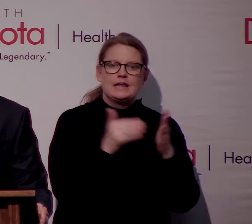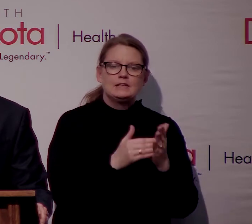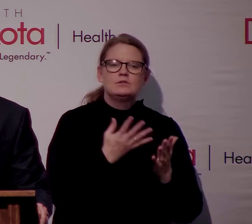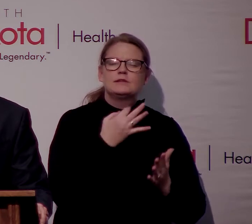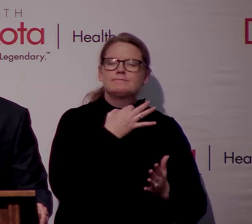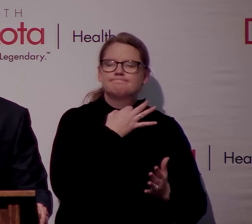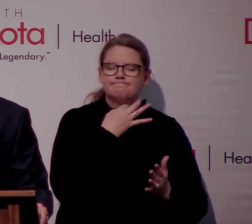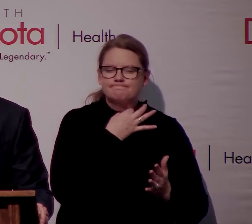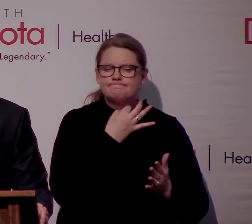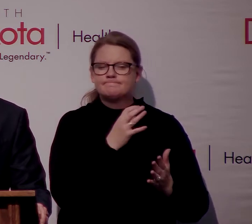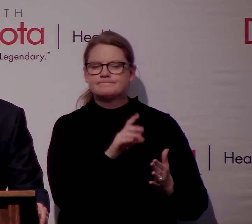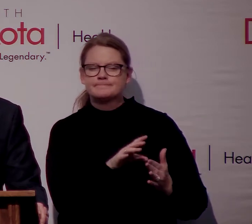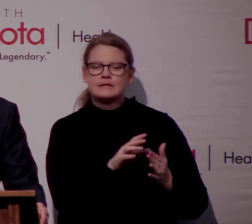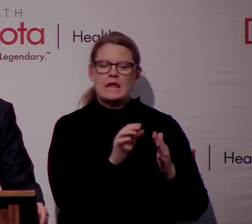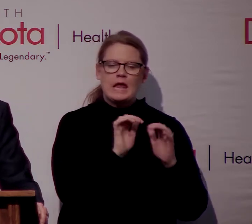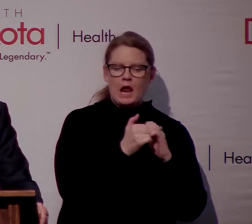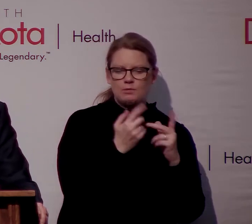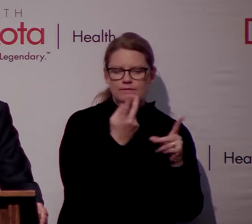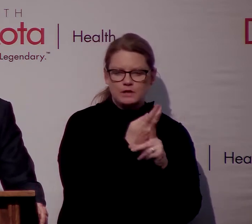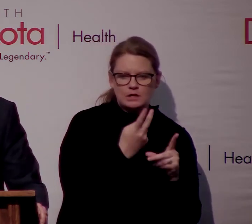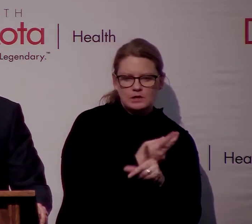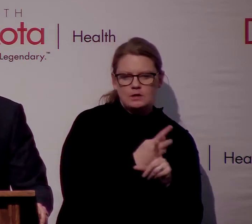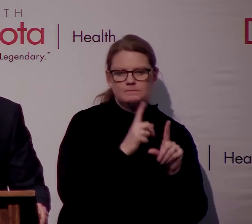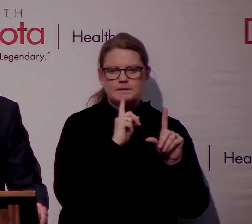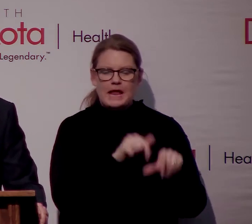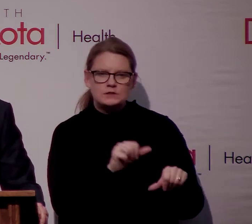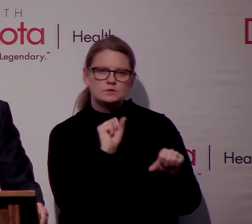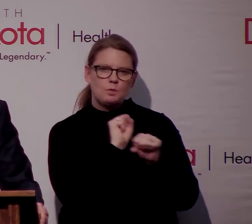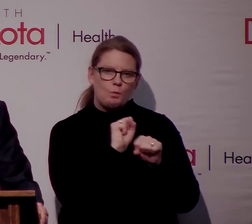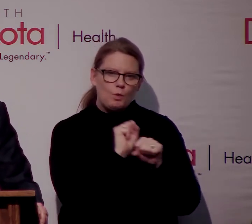towards finding answers, towards